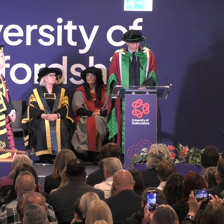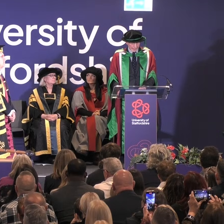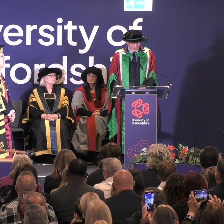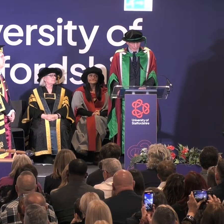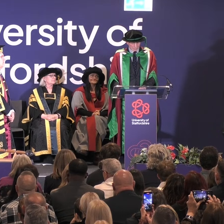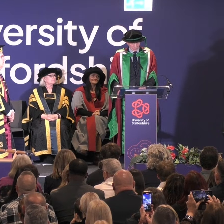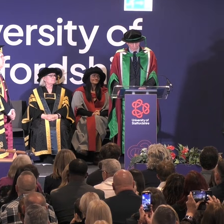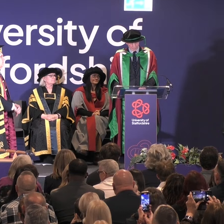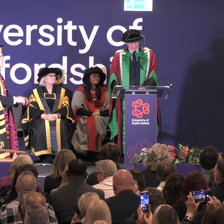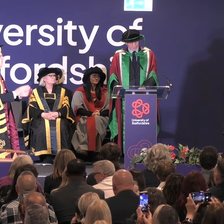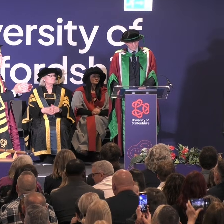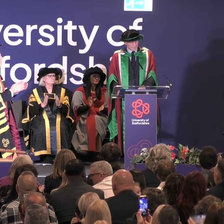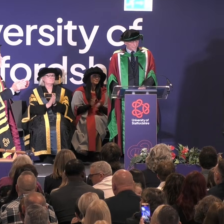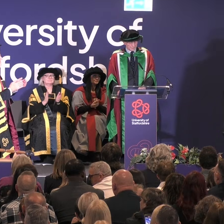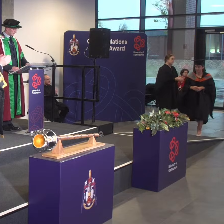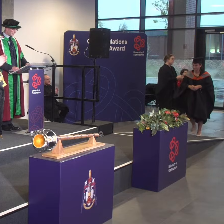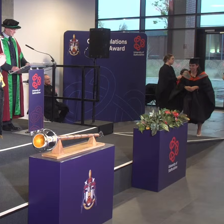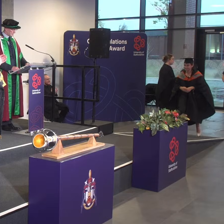Claire Timpson.